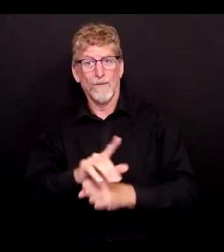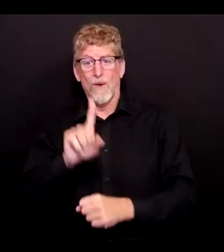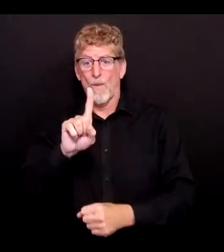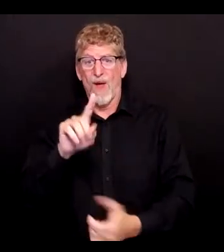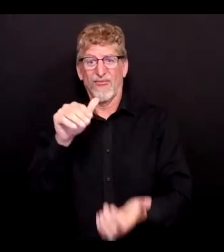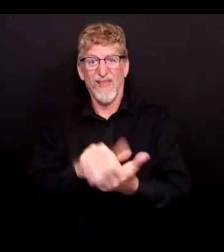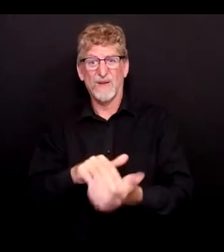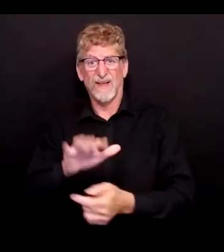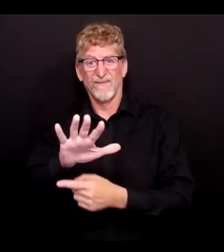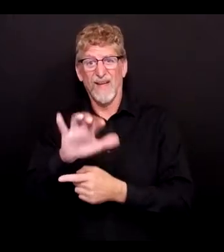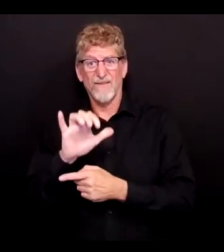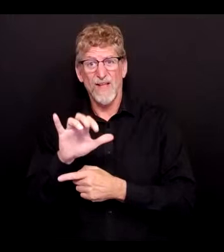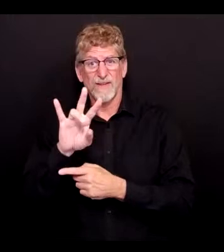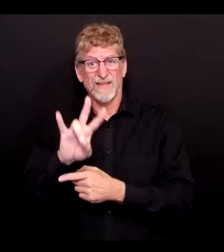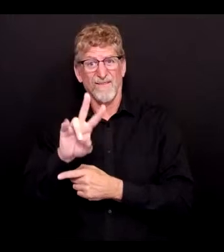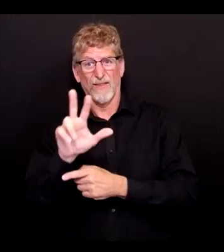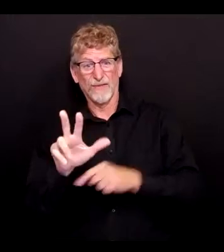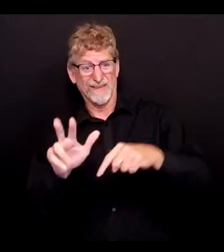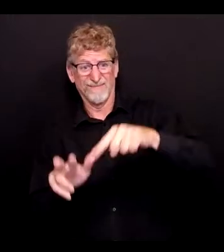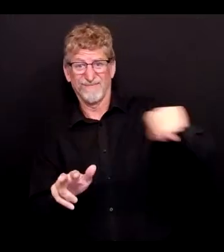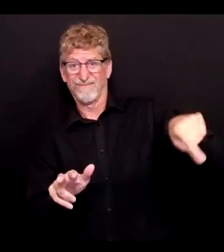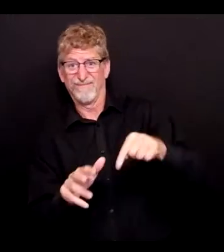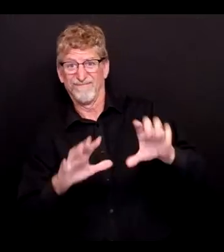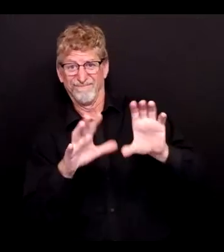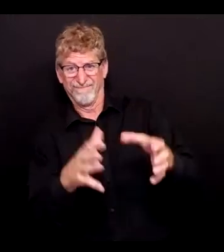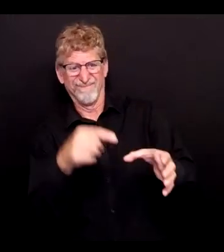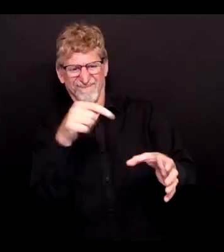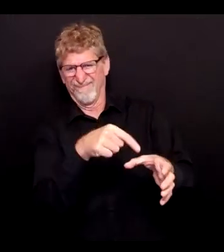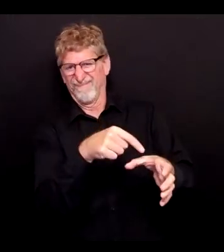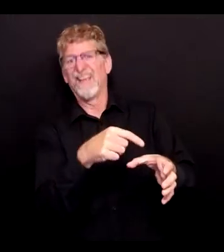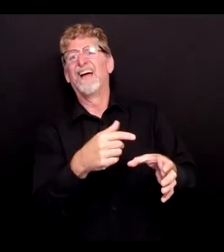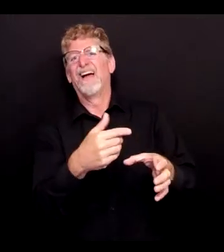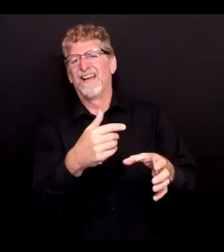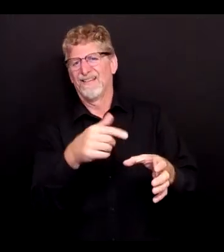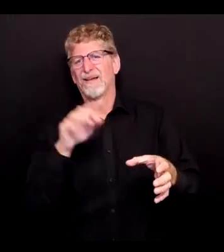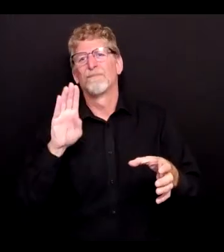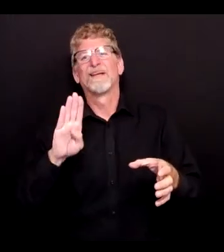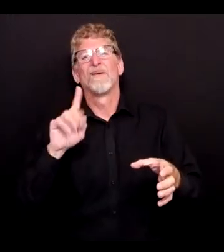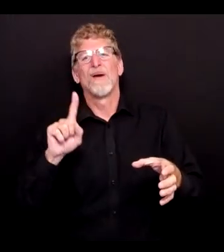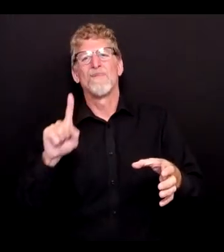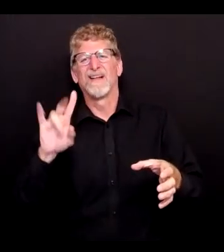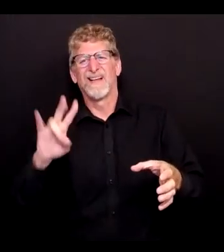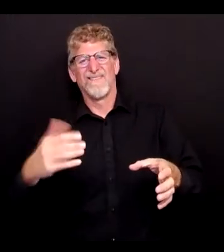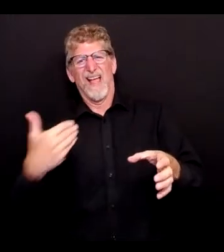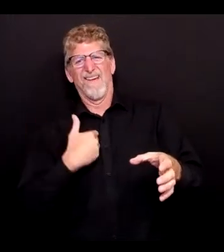1,573 cases of B117 in Minnesota.